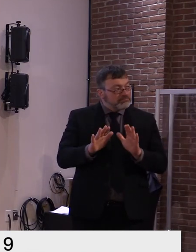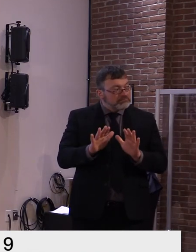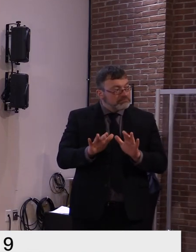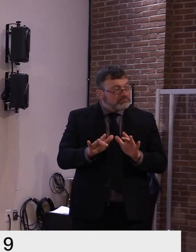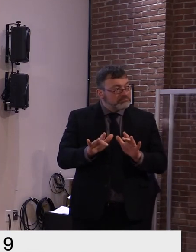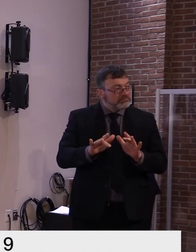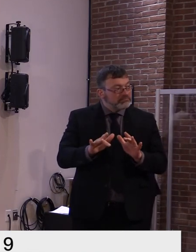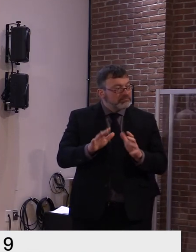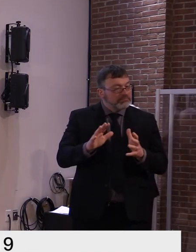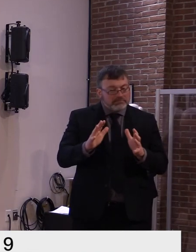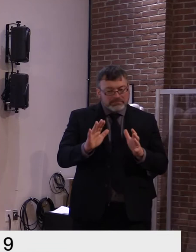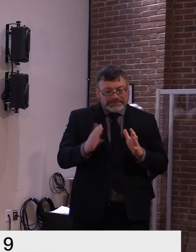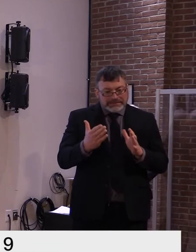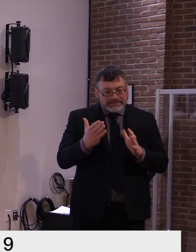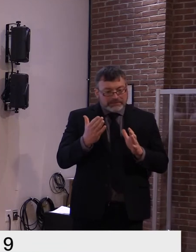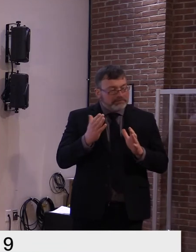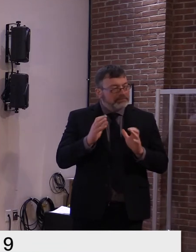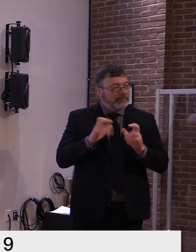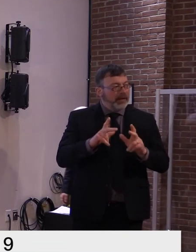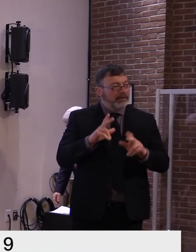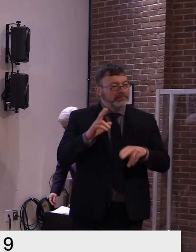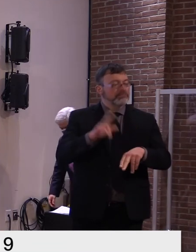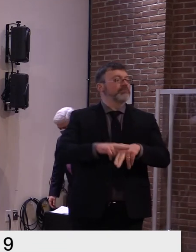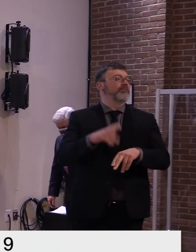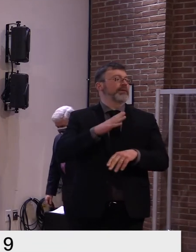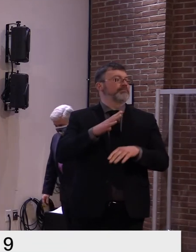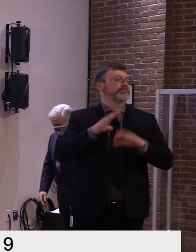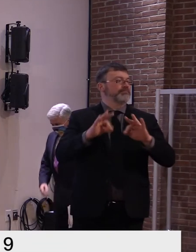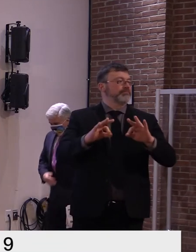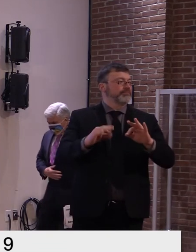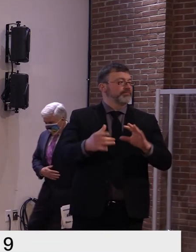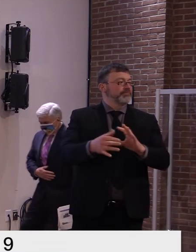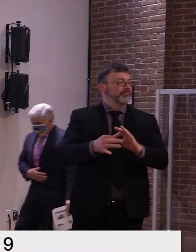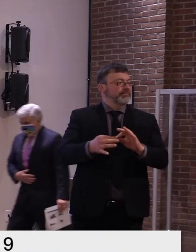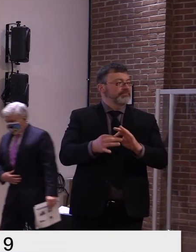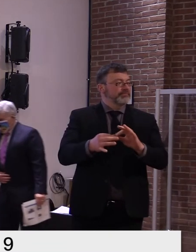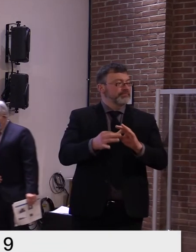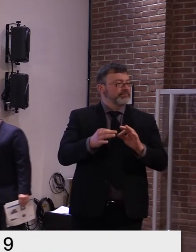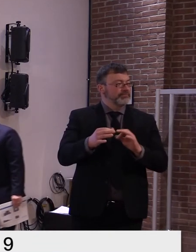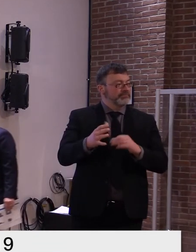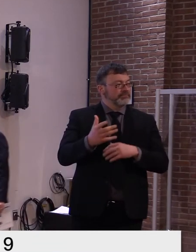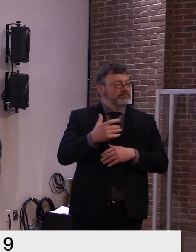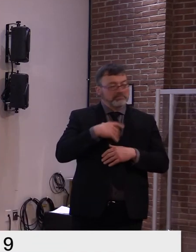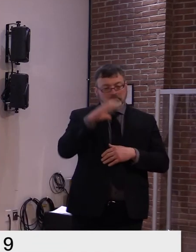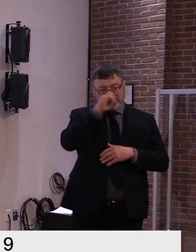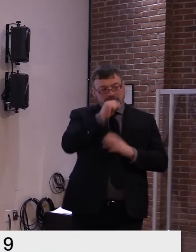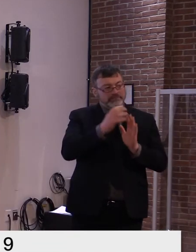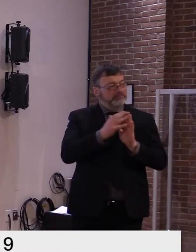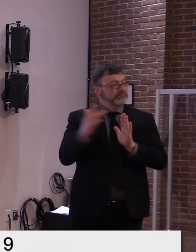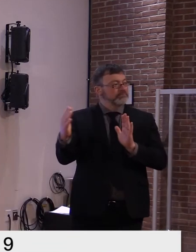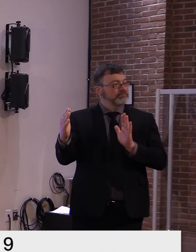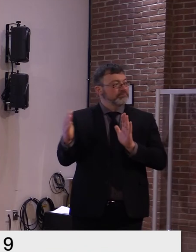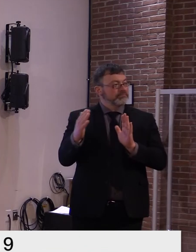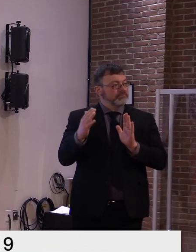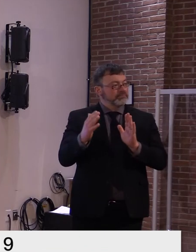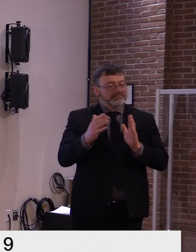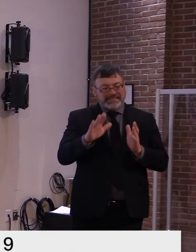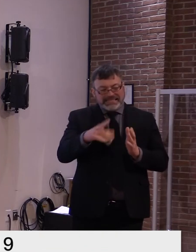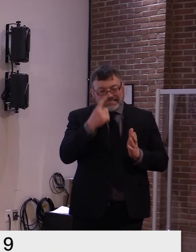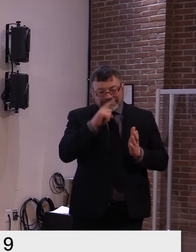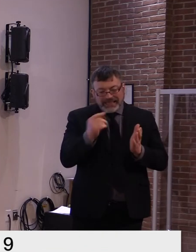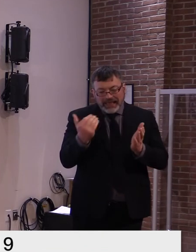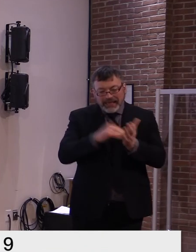muted. A couple cases there, it went on full lockdown. Is this announcement, are there any additional